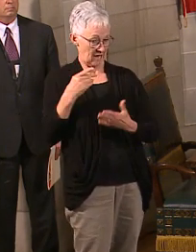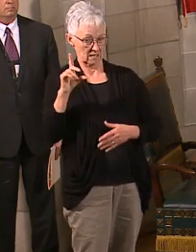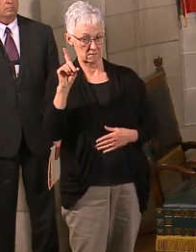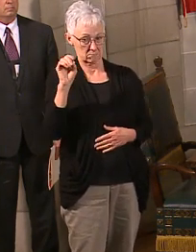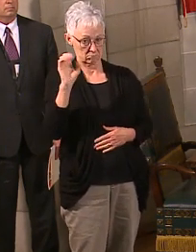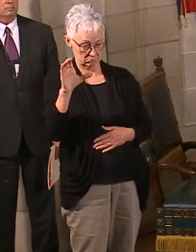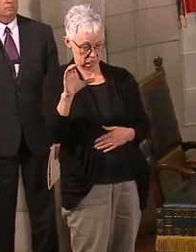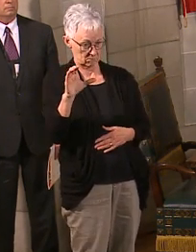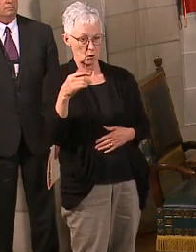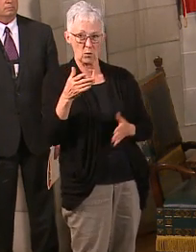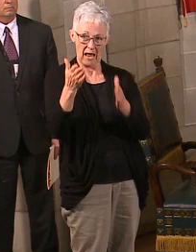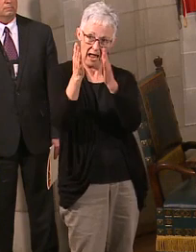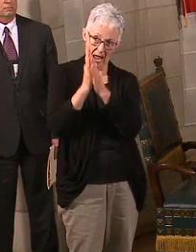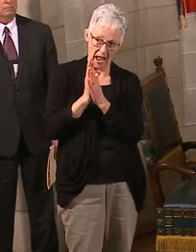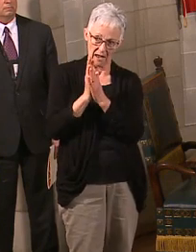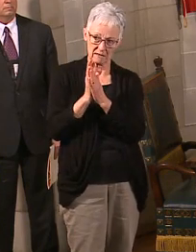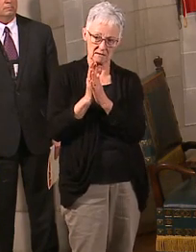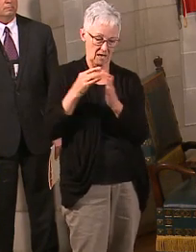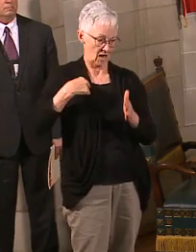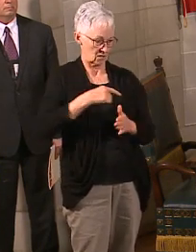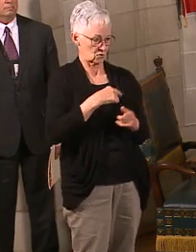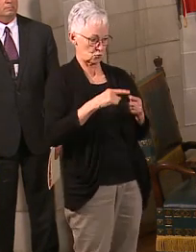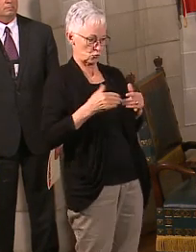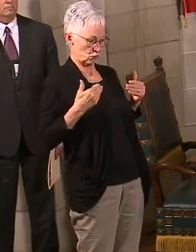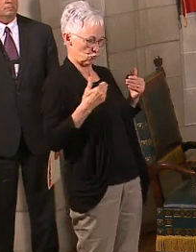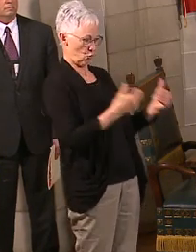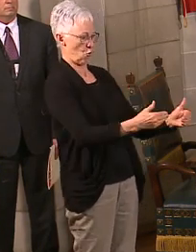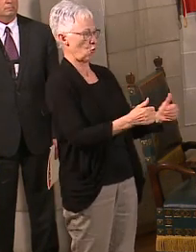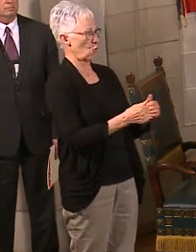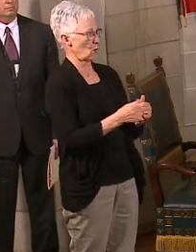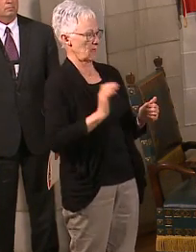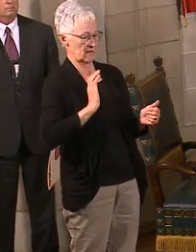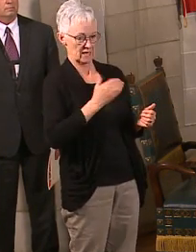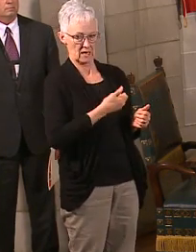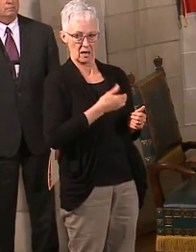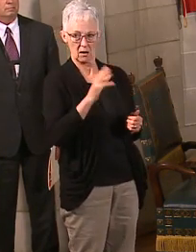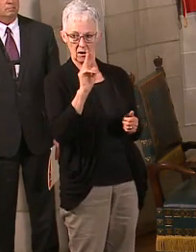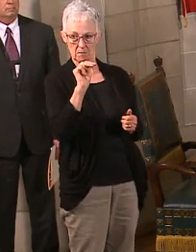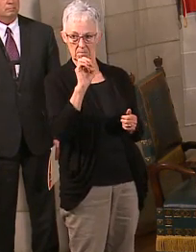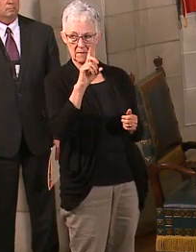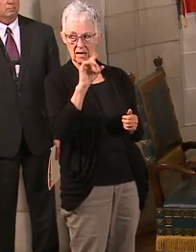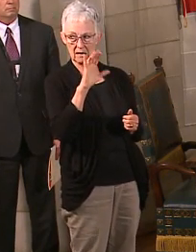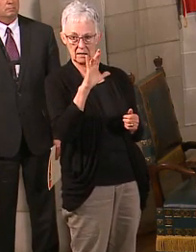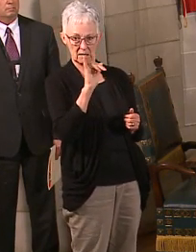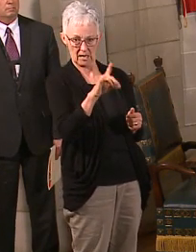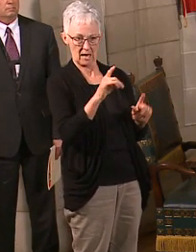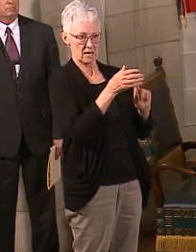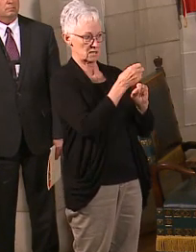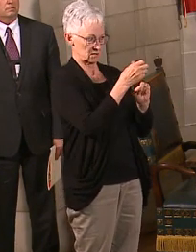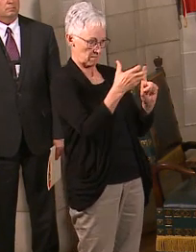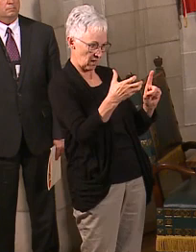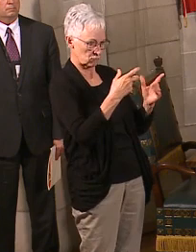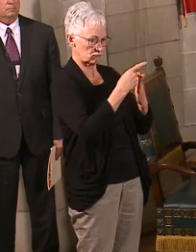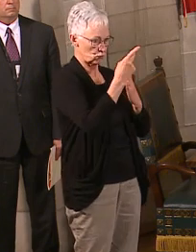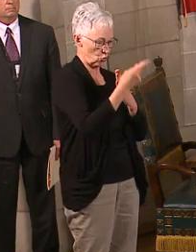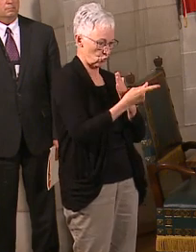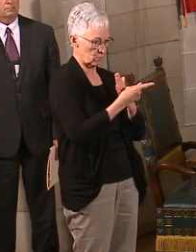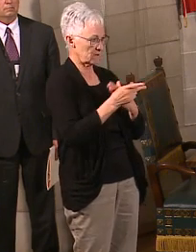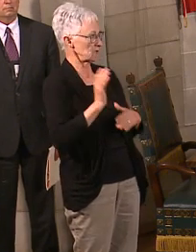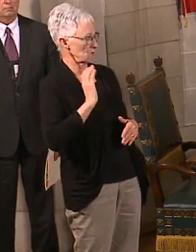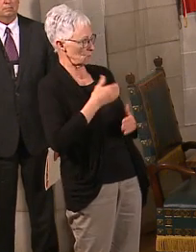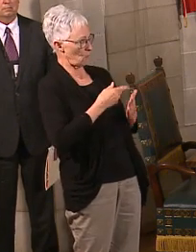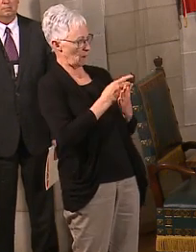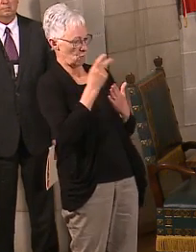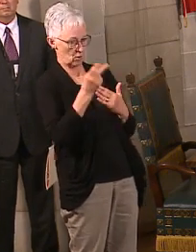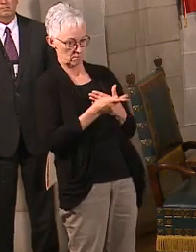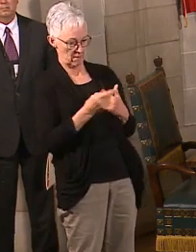waiver to allow us to go forward with our Medicaid expansion program. So it basically lays out our program, which has 2 tiers. Everybody gets